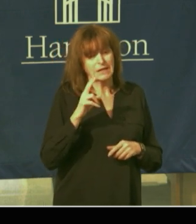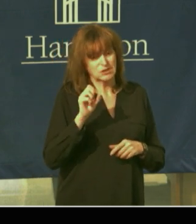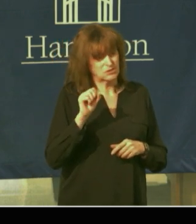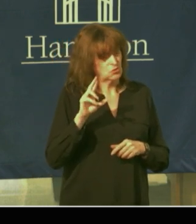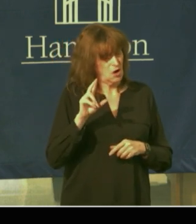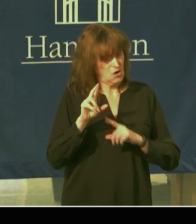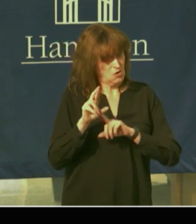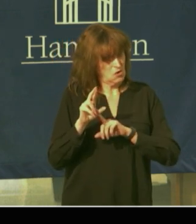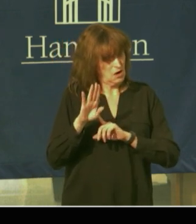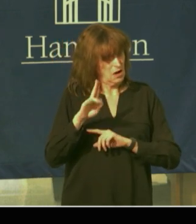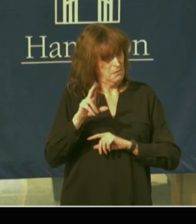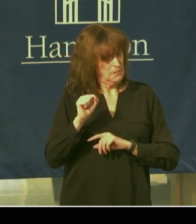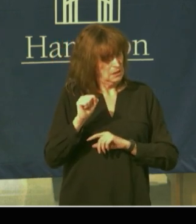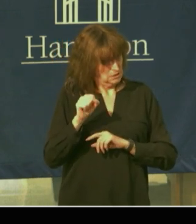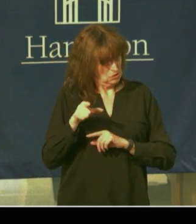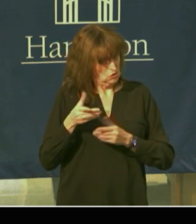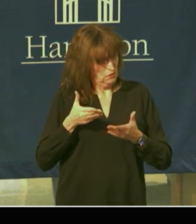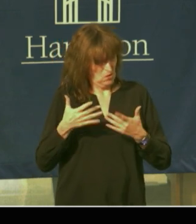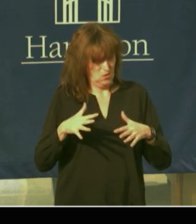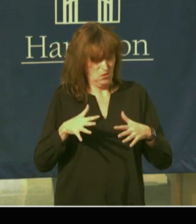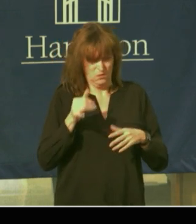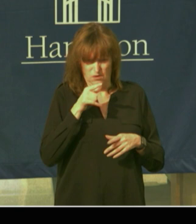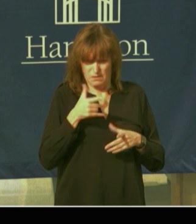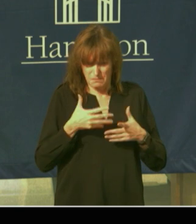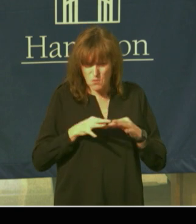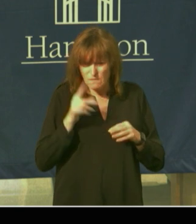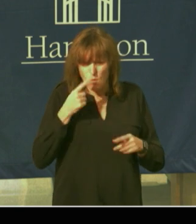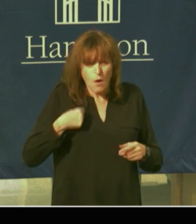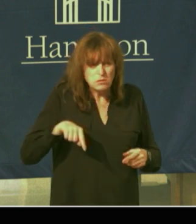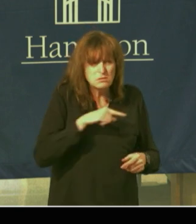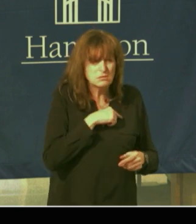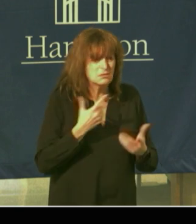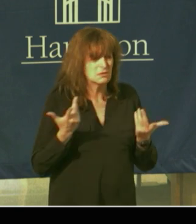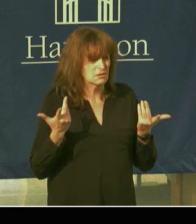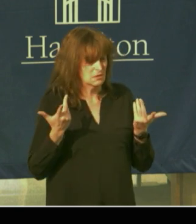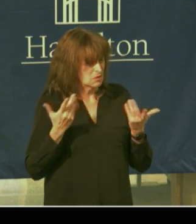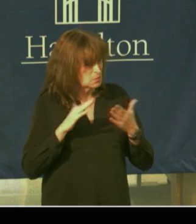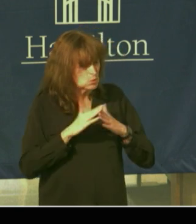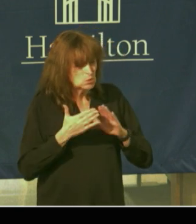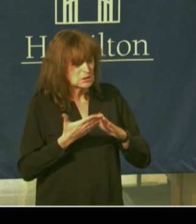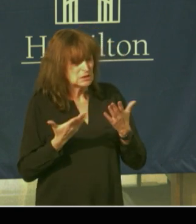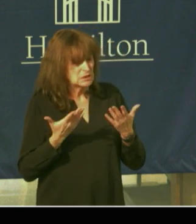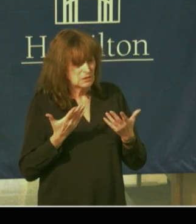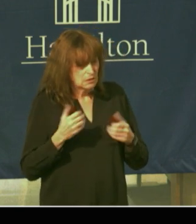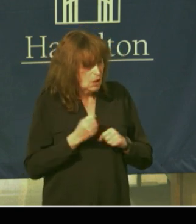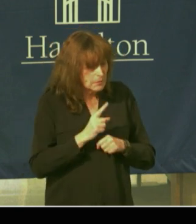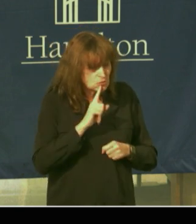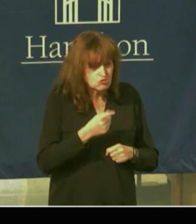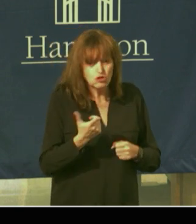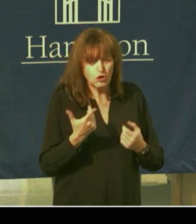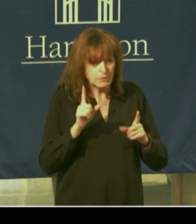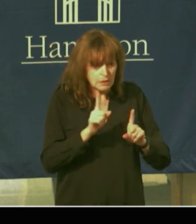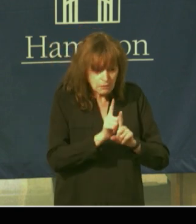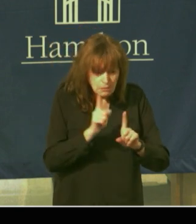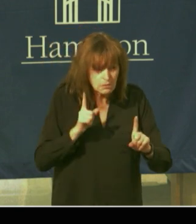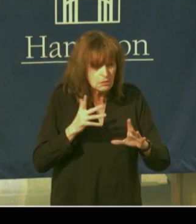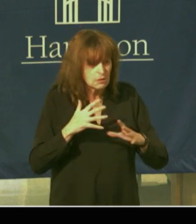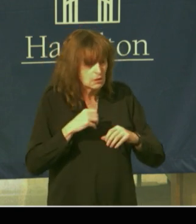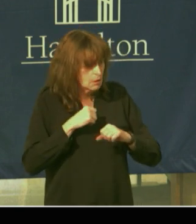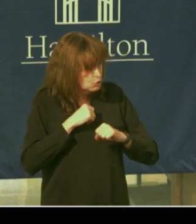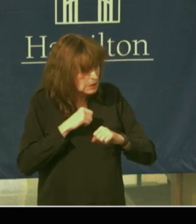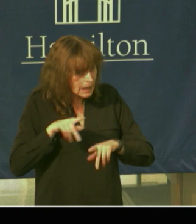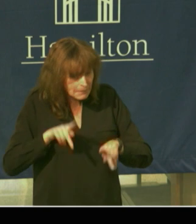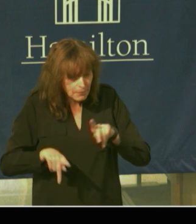promote social distancing on HSR for both customers and, of course, the wonderful operators?